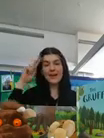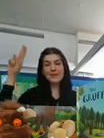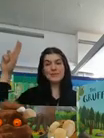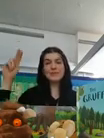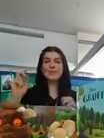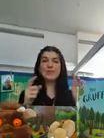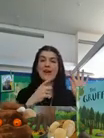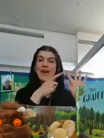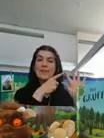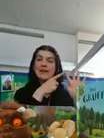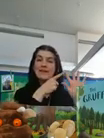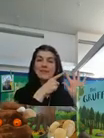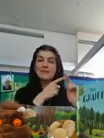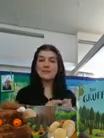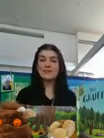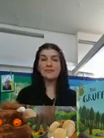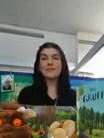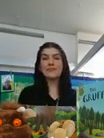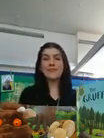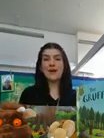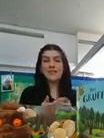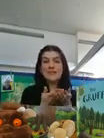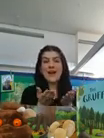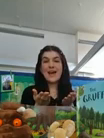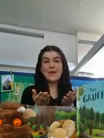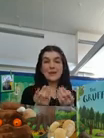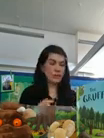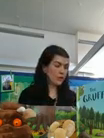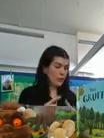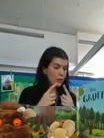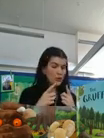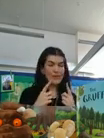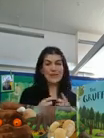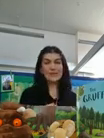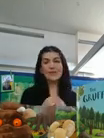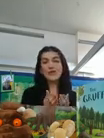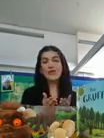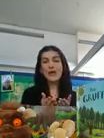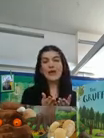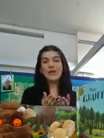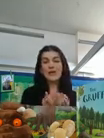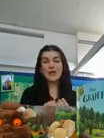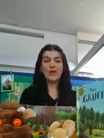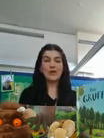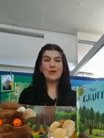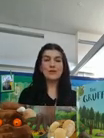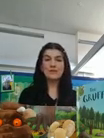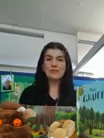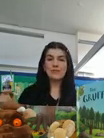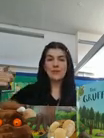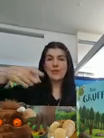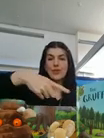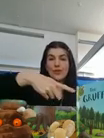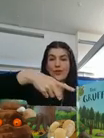My name's Emily, and today we're reading a story called The